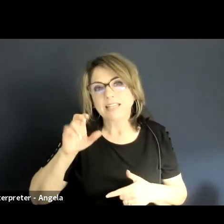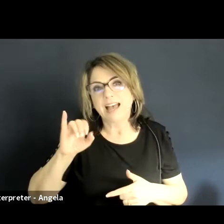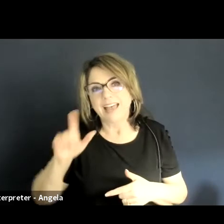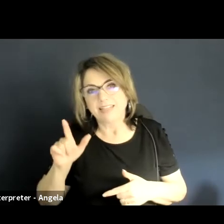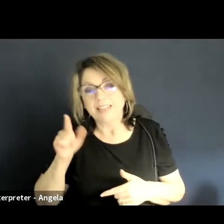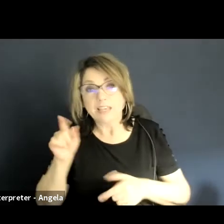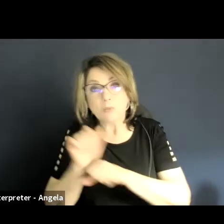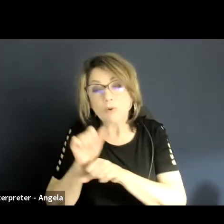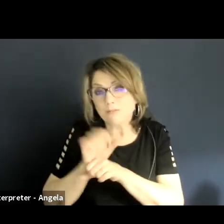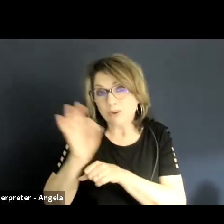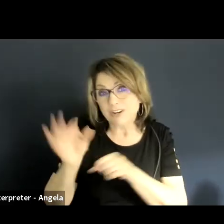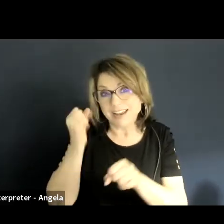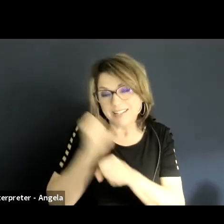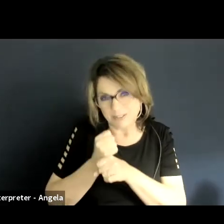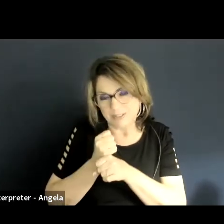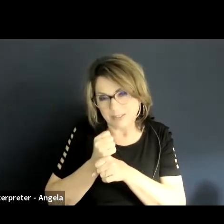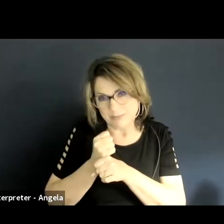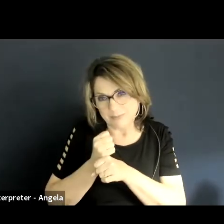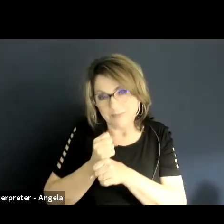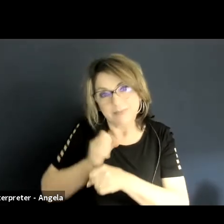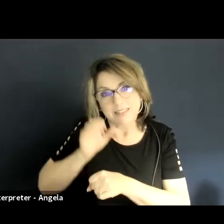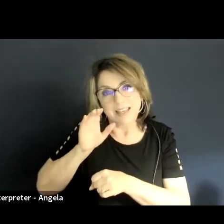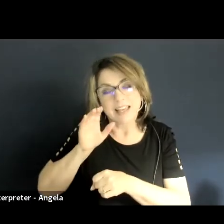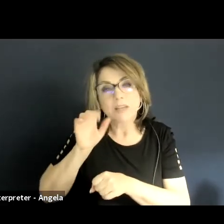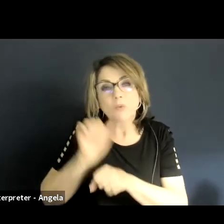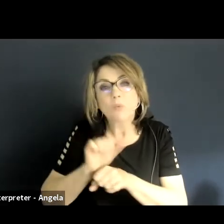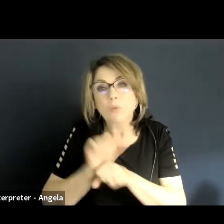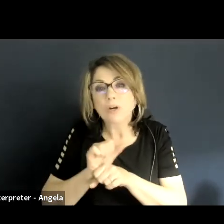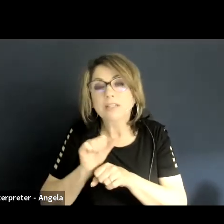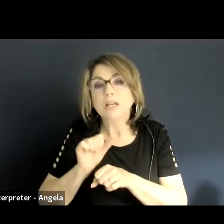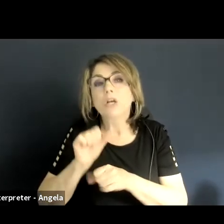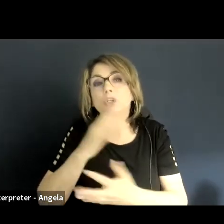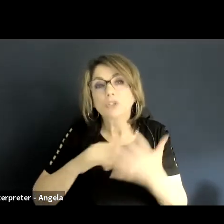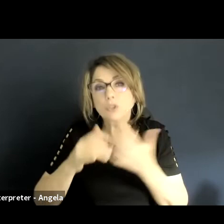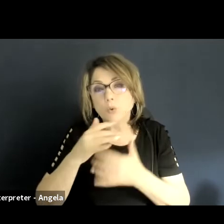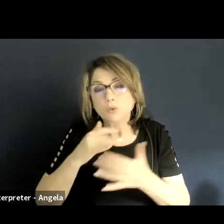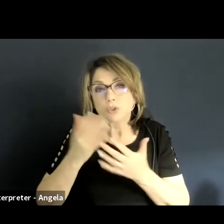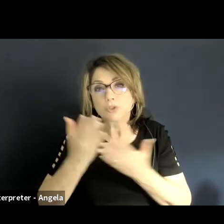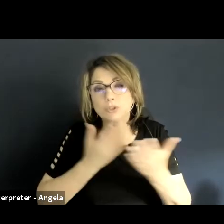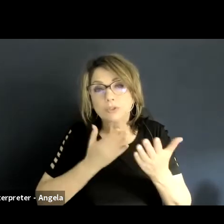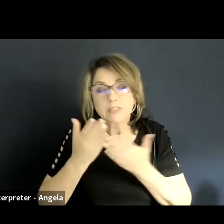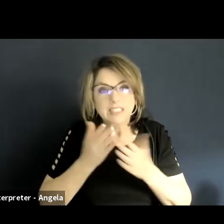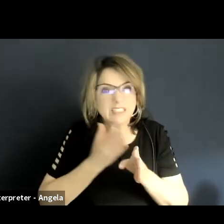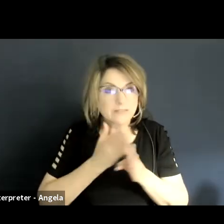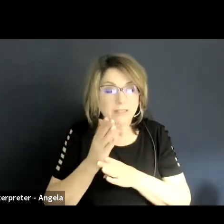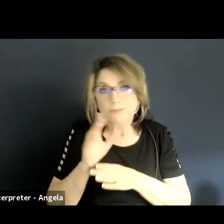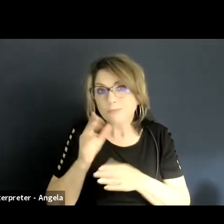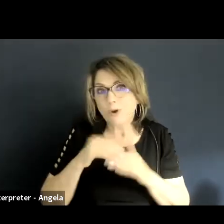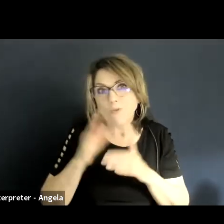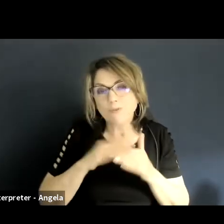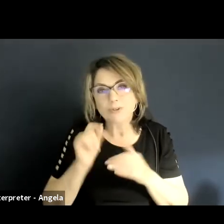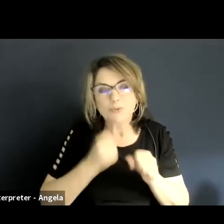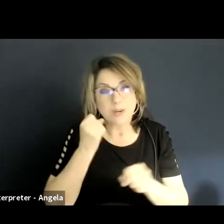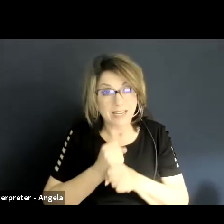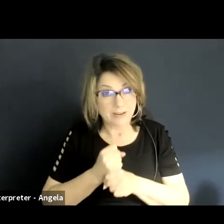he has worked for 9 years. And he has worked in the social services field for over 20 years, with the last